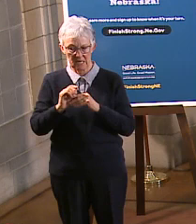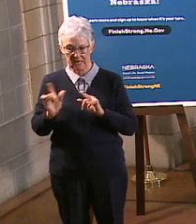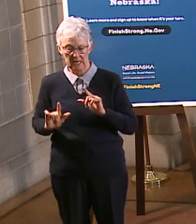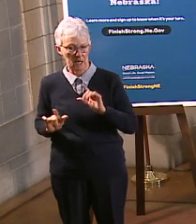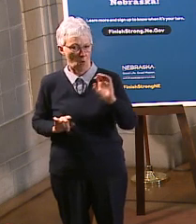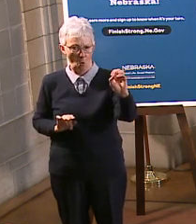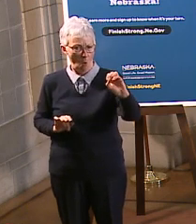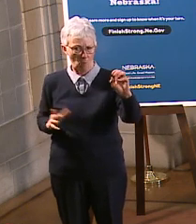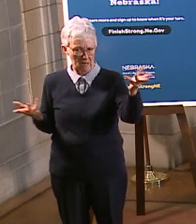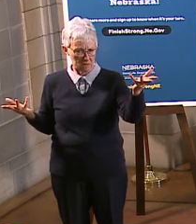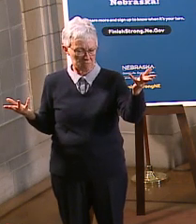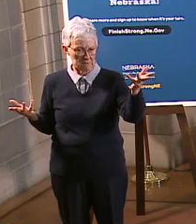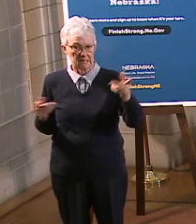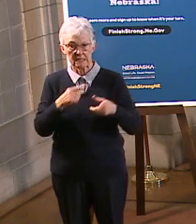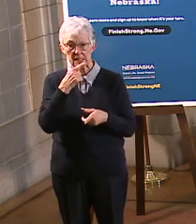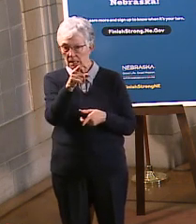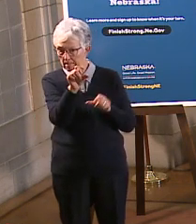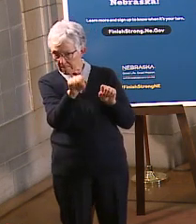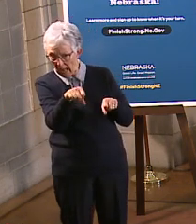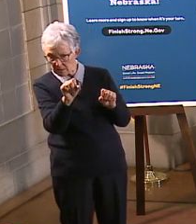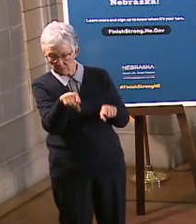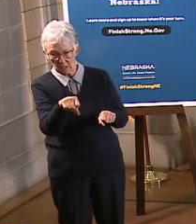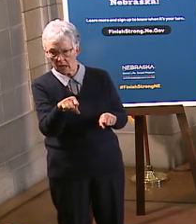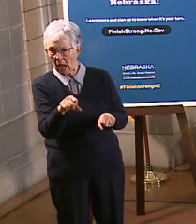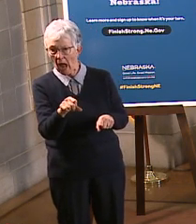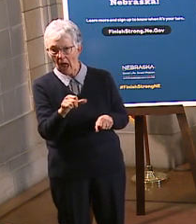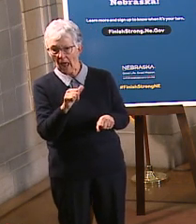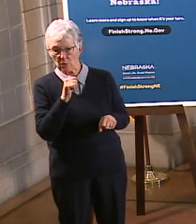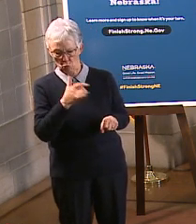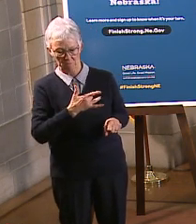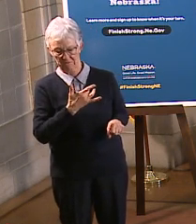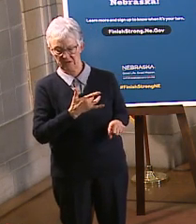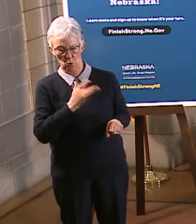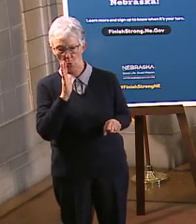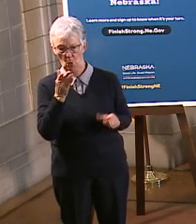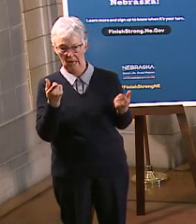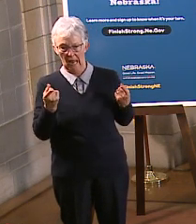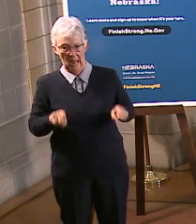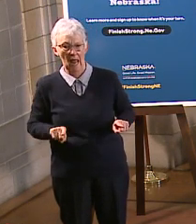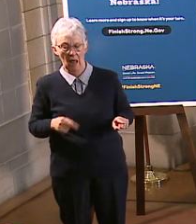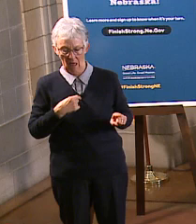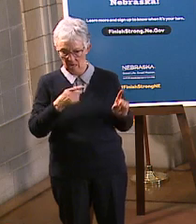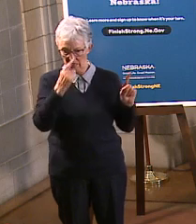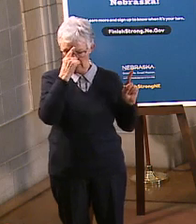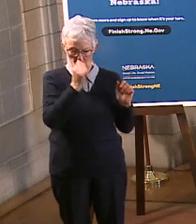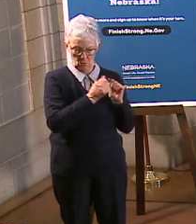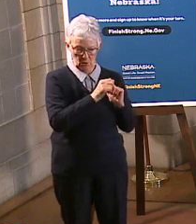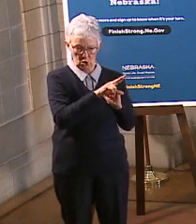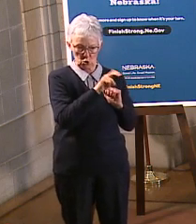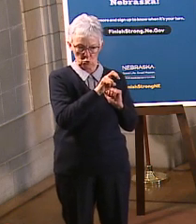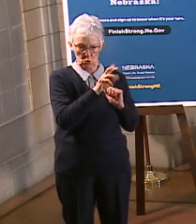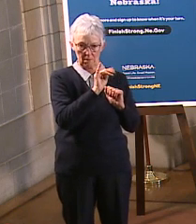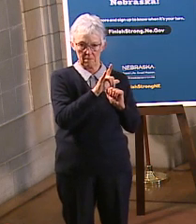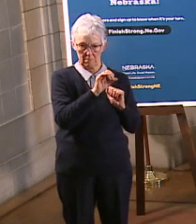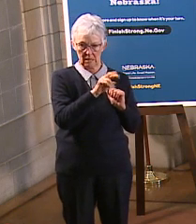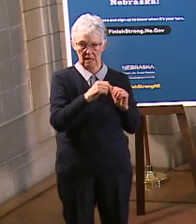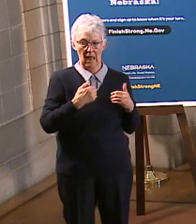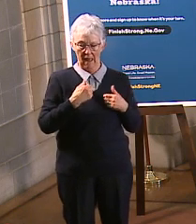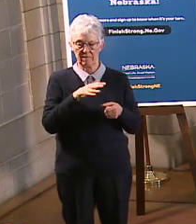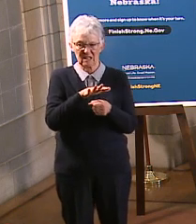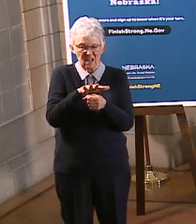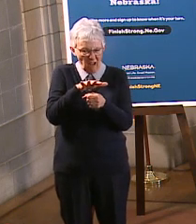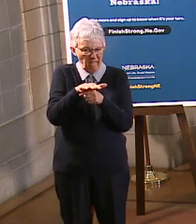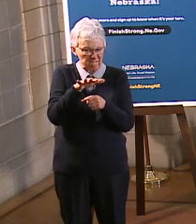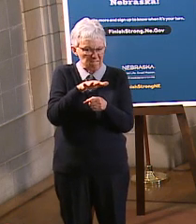it is possible that that could happen. I don't think that will happen. I think we have enough with $200 million to fund